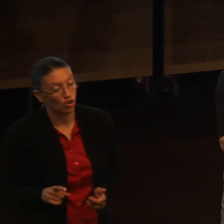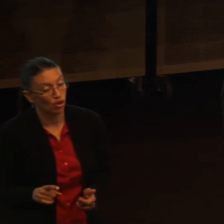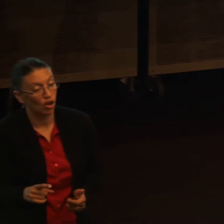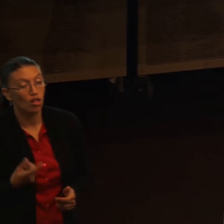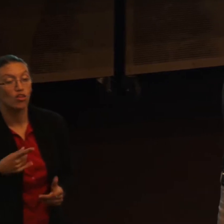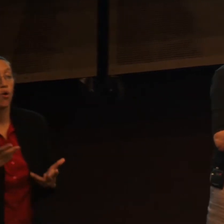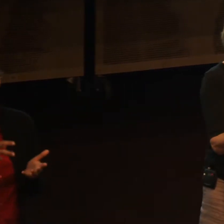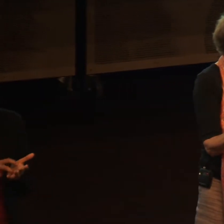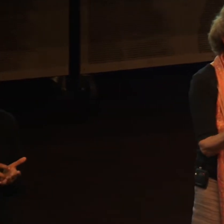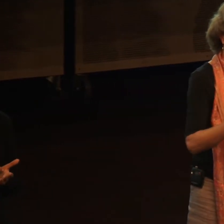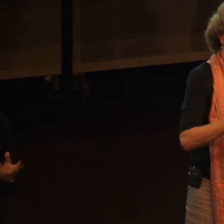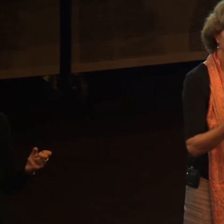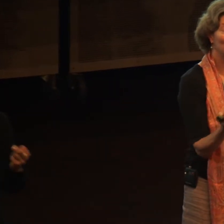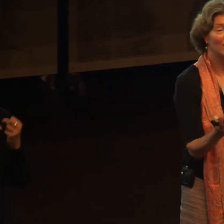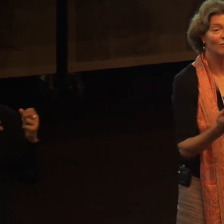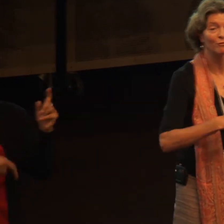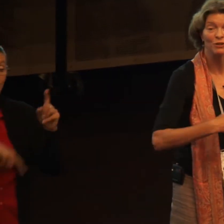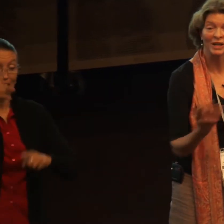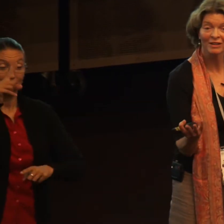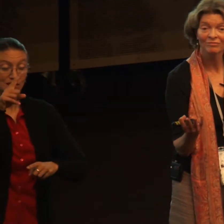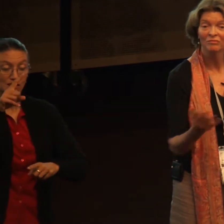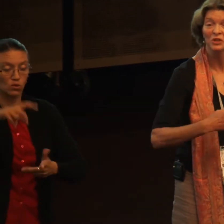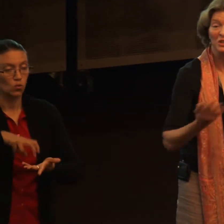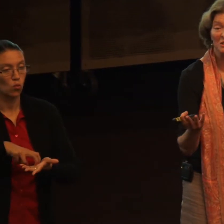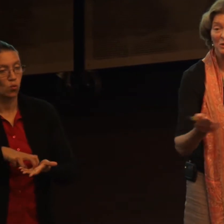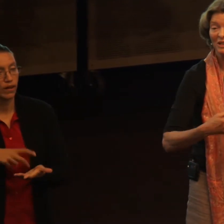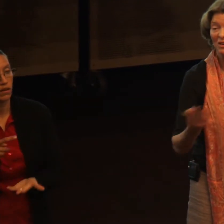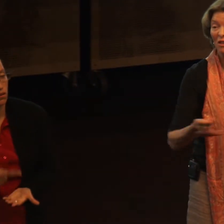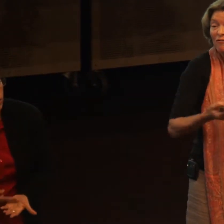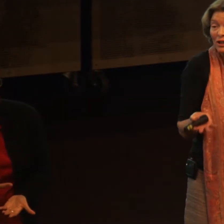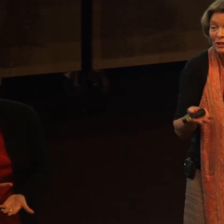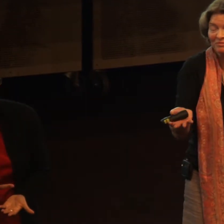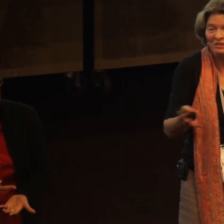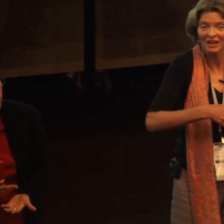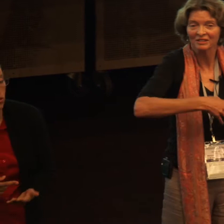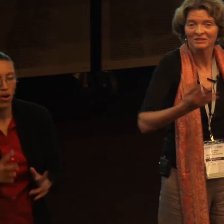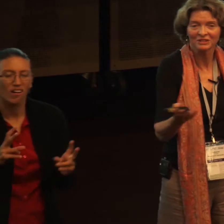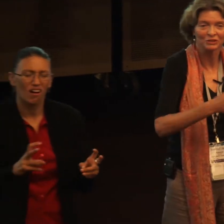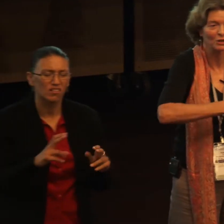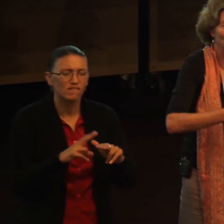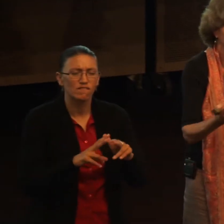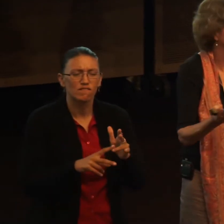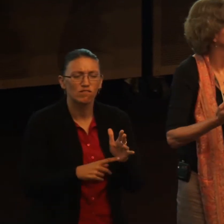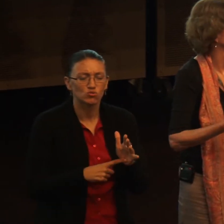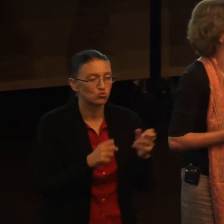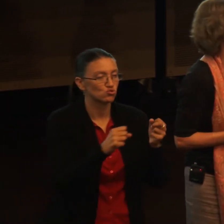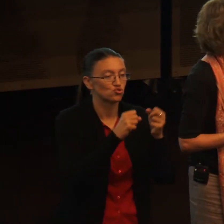weak syllable, so you get a strong, weak type of rhythmic unit that we can call a foot. Okay, this is a strong,